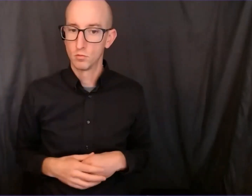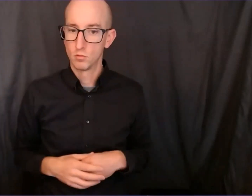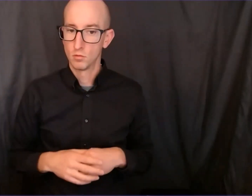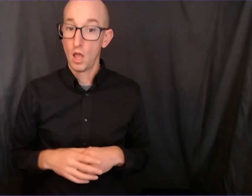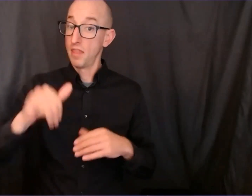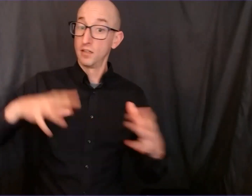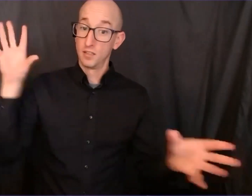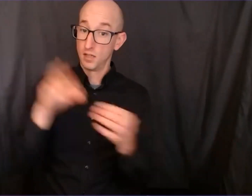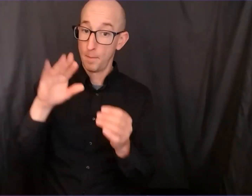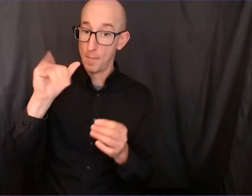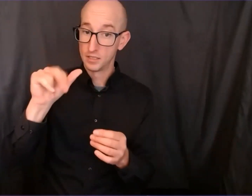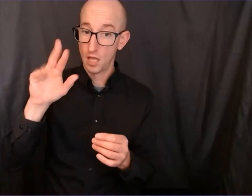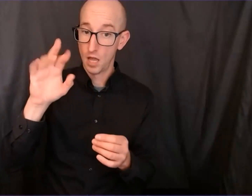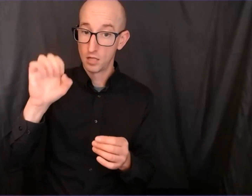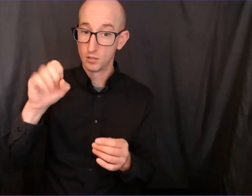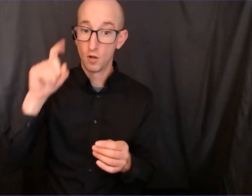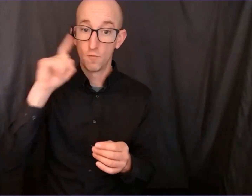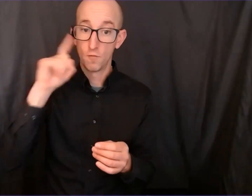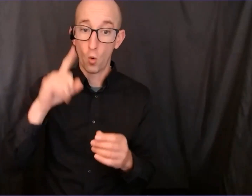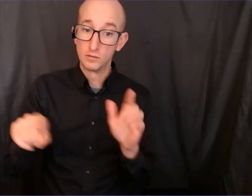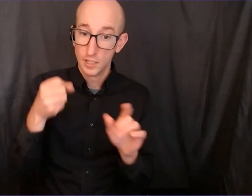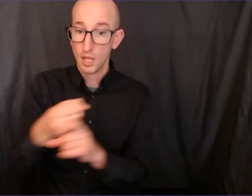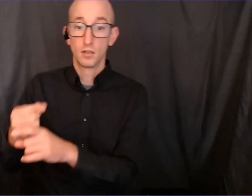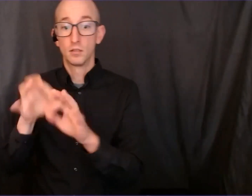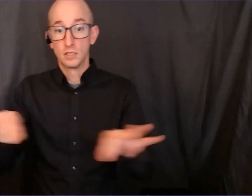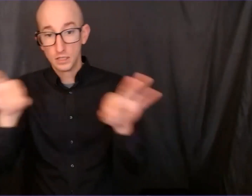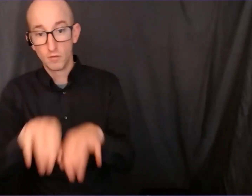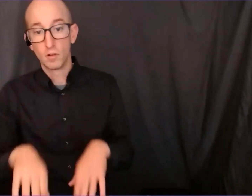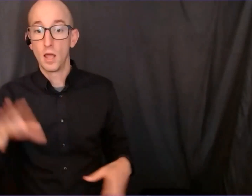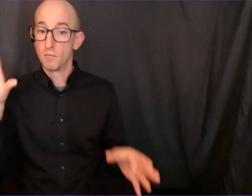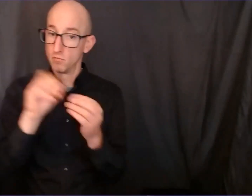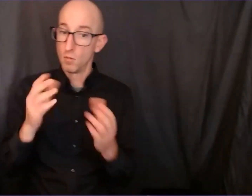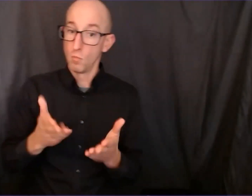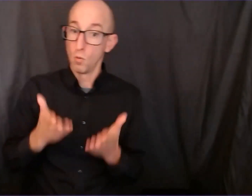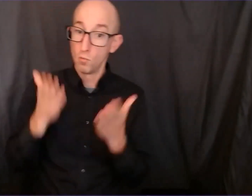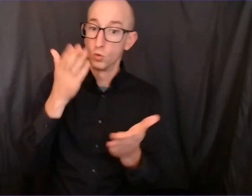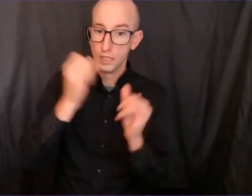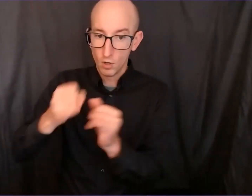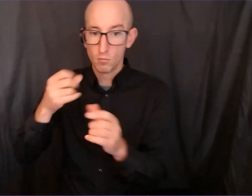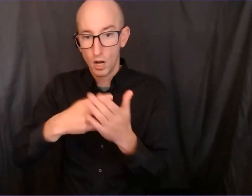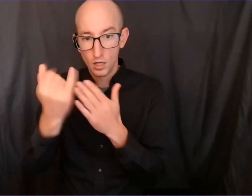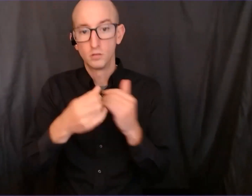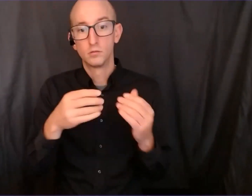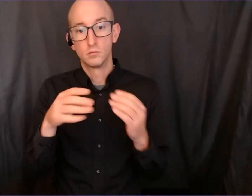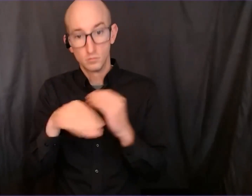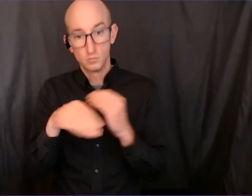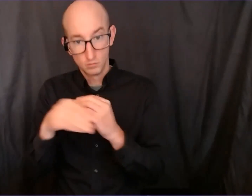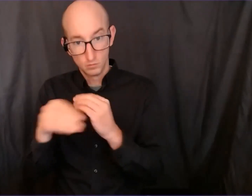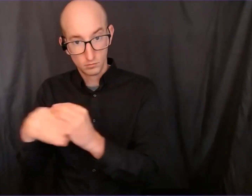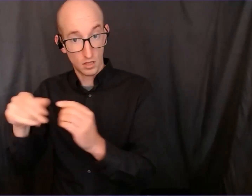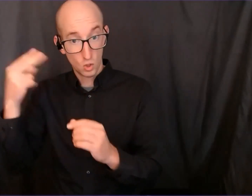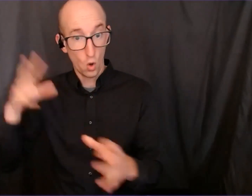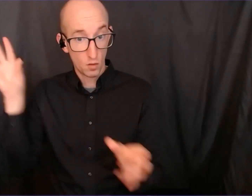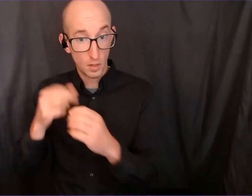significant, and the proposed individual project adds to the historical cumulative impacts. When will EEA and the council